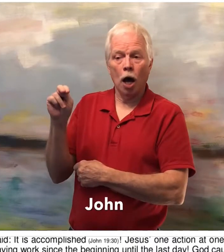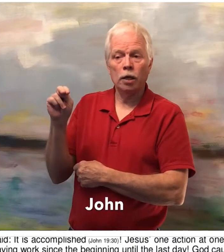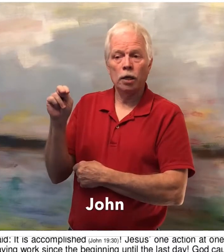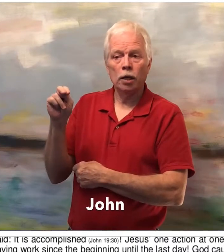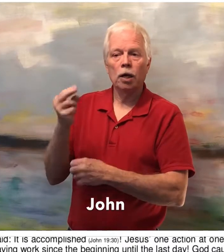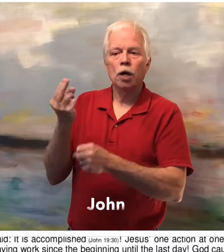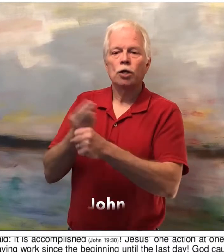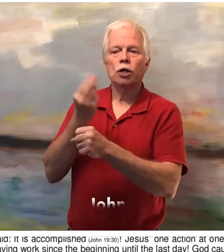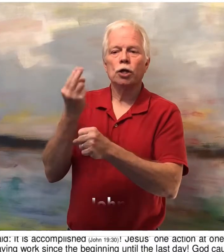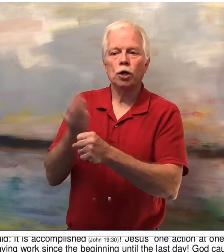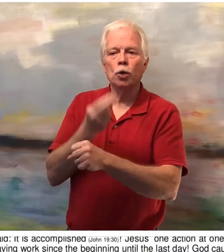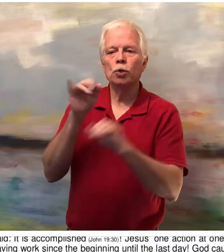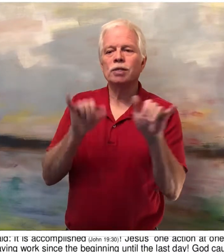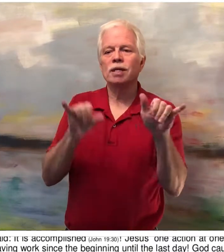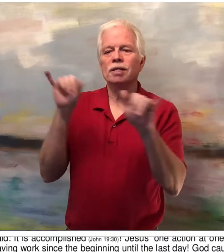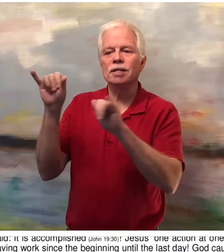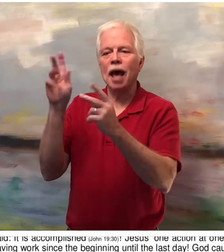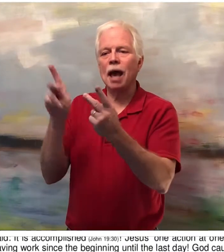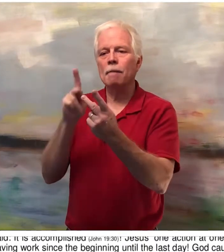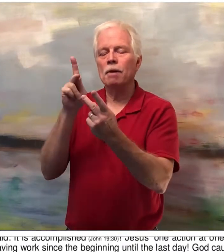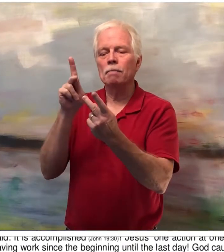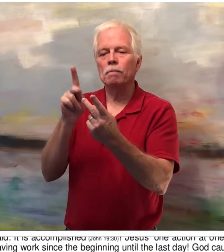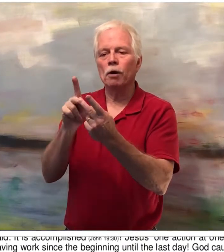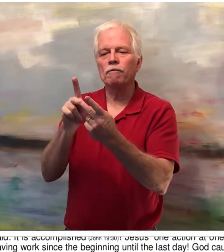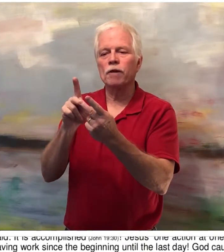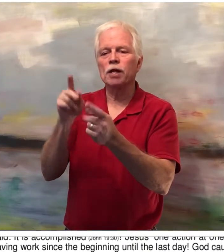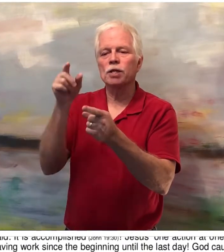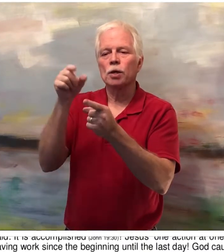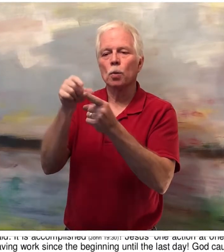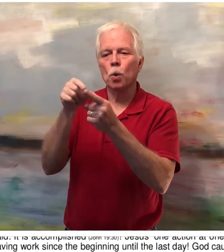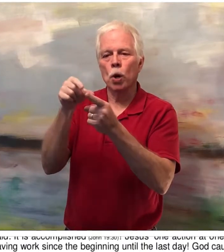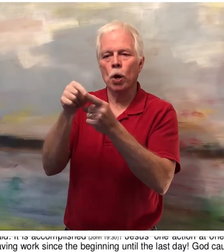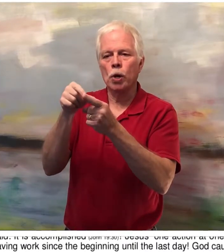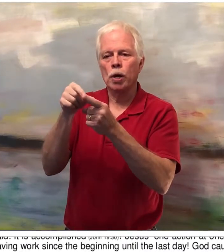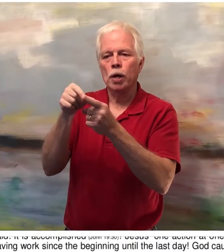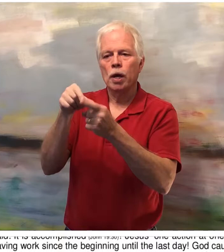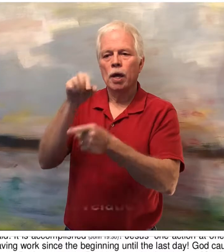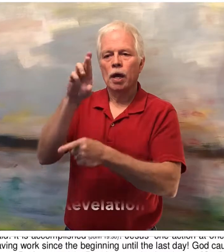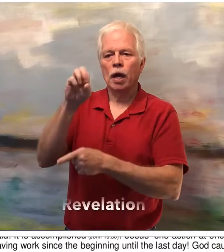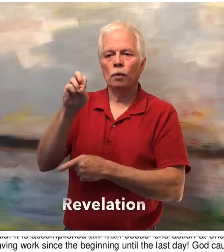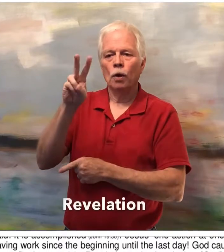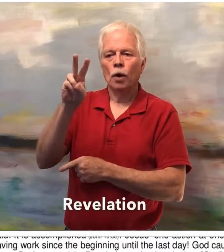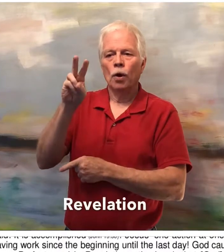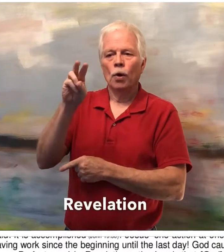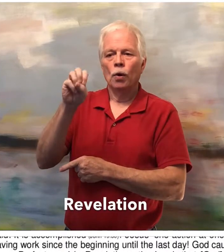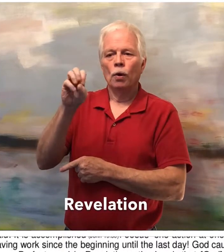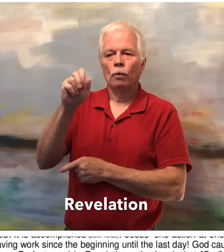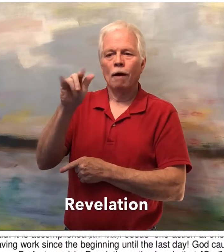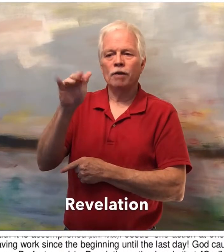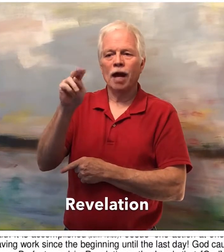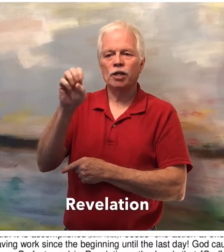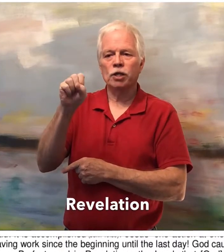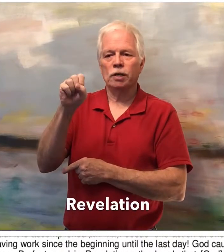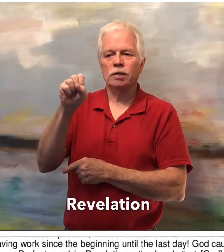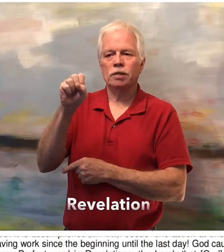to use the same perfect word in Revelations.